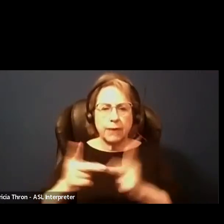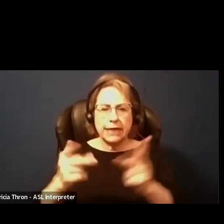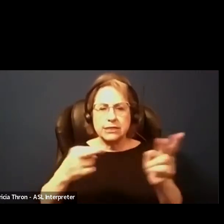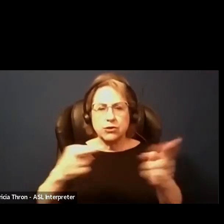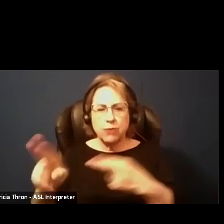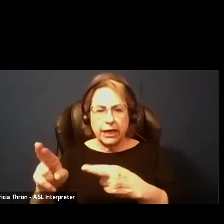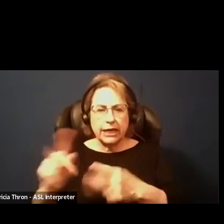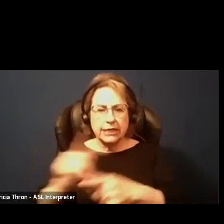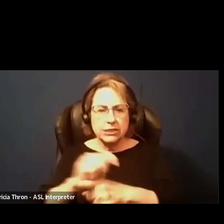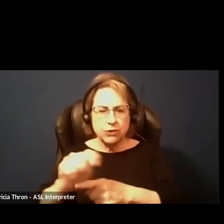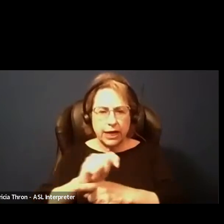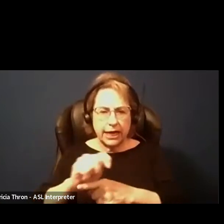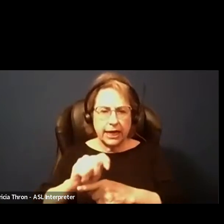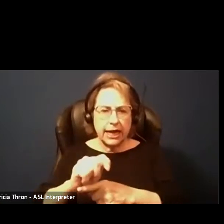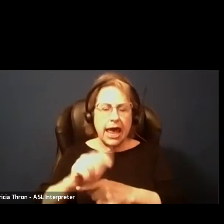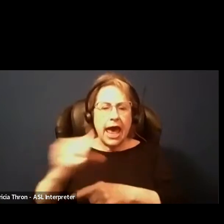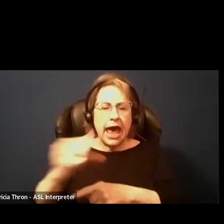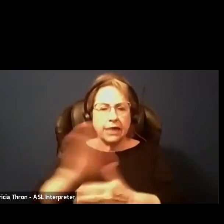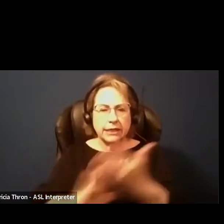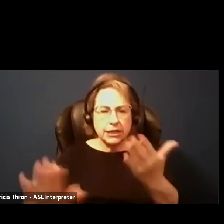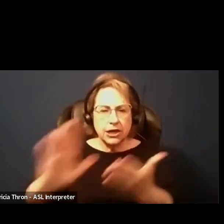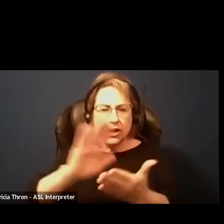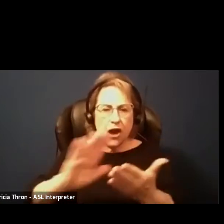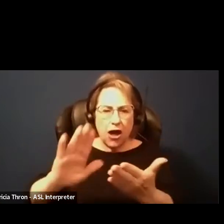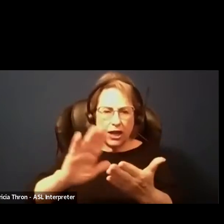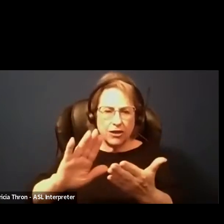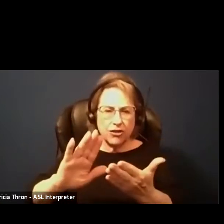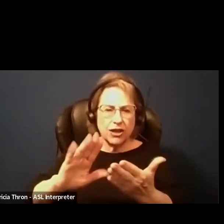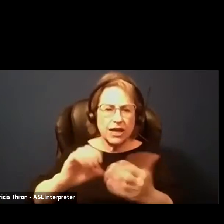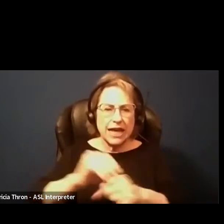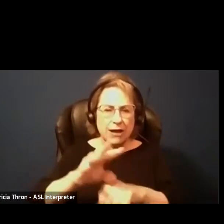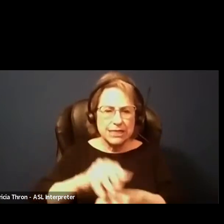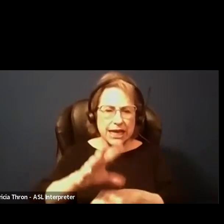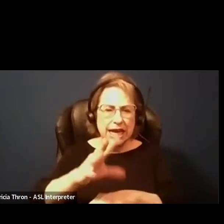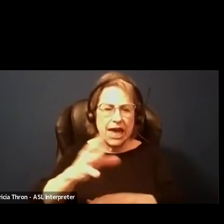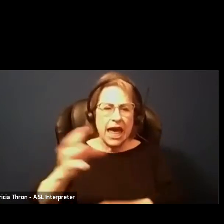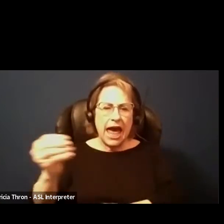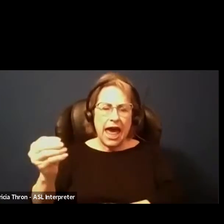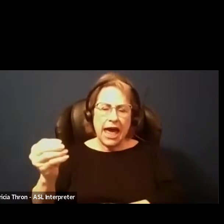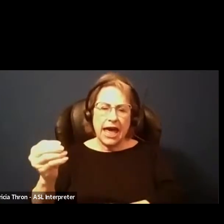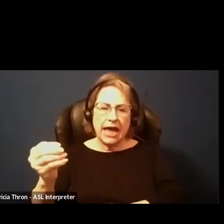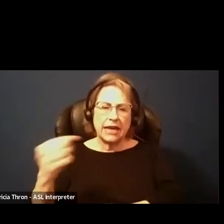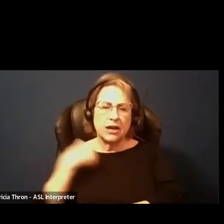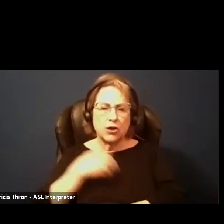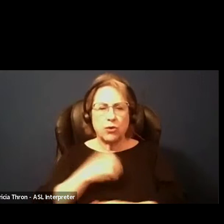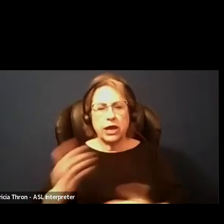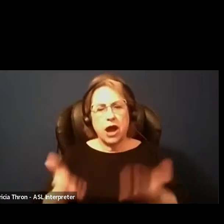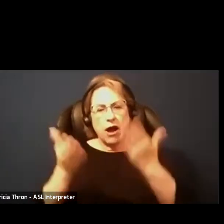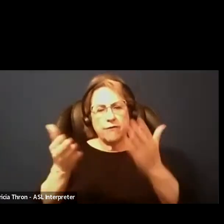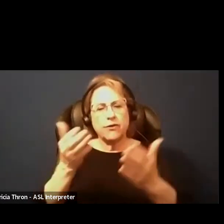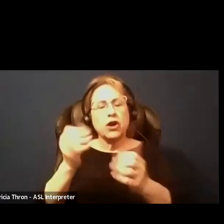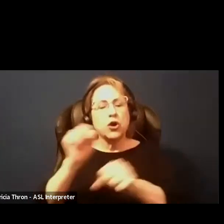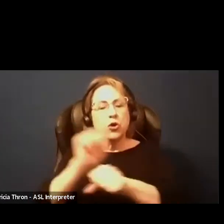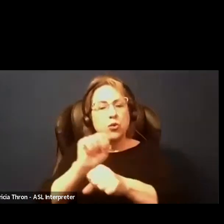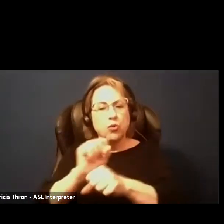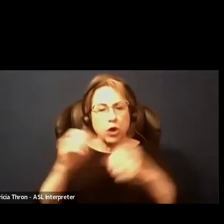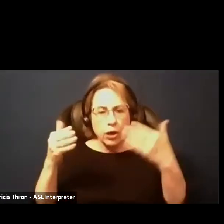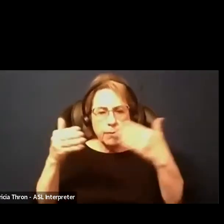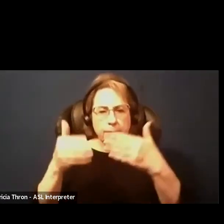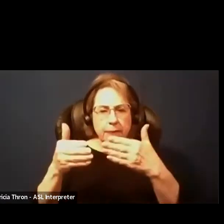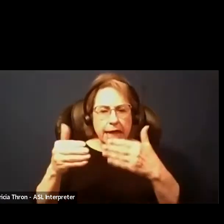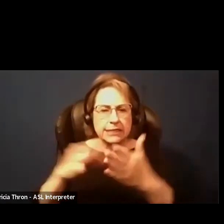post-secondary counseling, and at the heartbeat of our services, we offer work-based learning in our community with our business